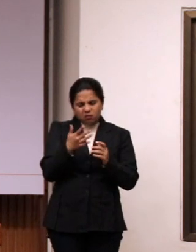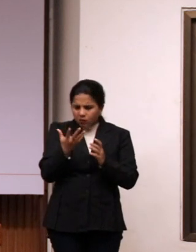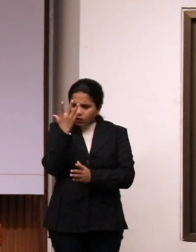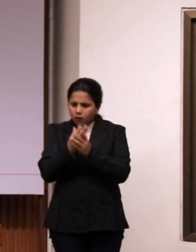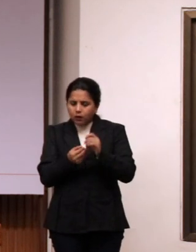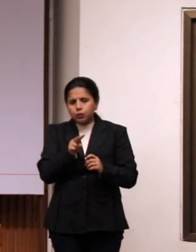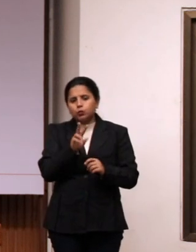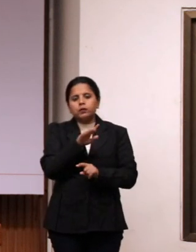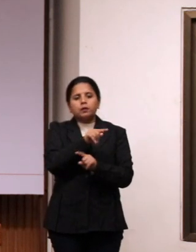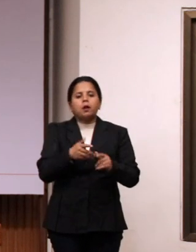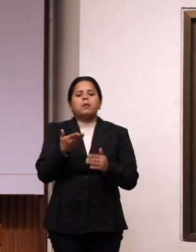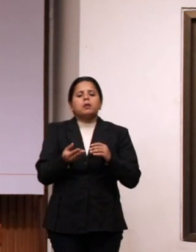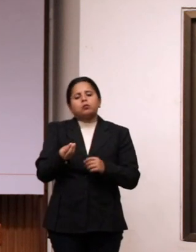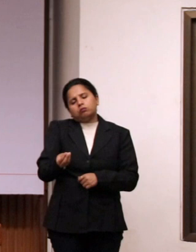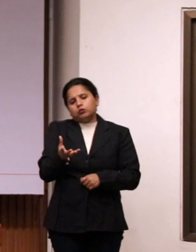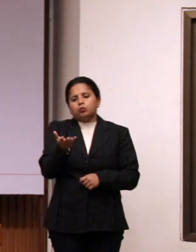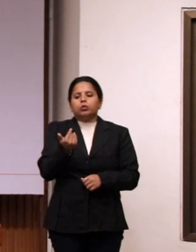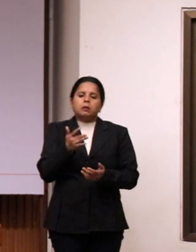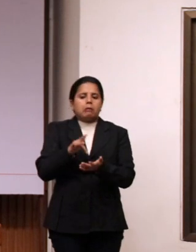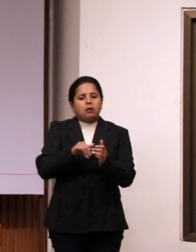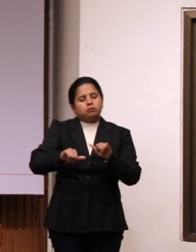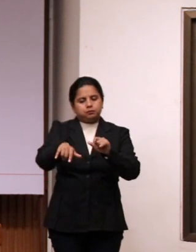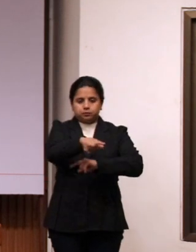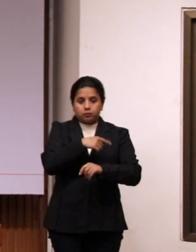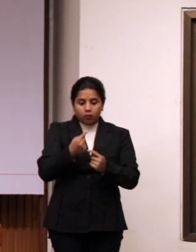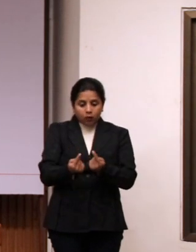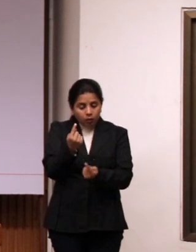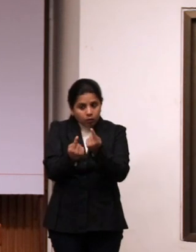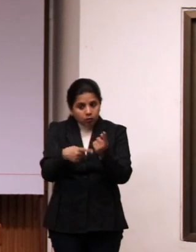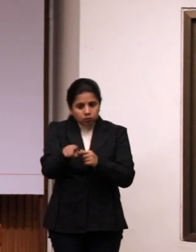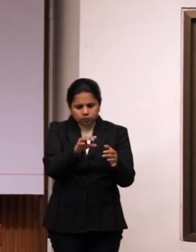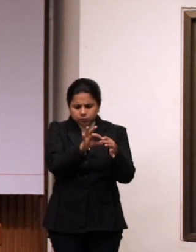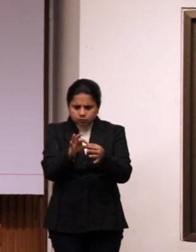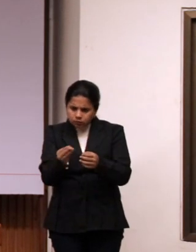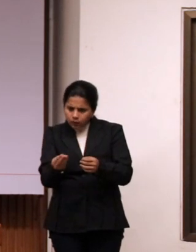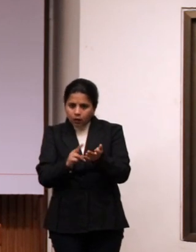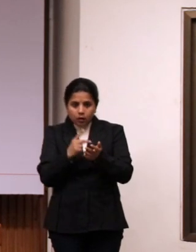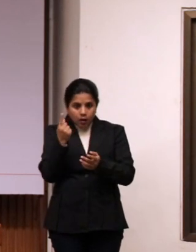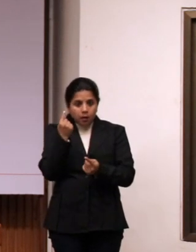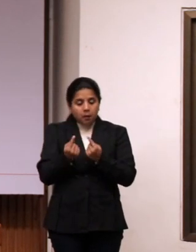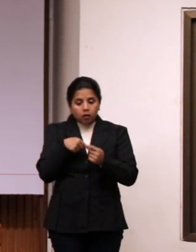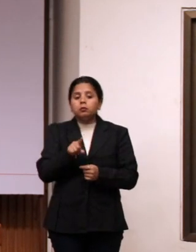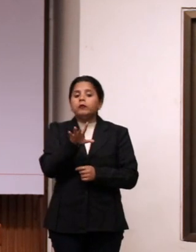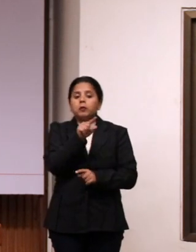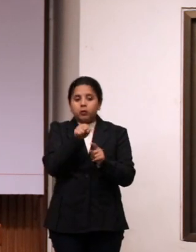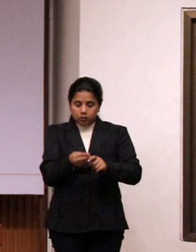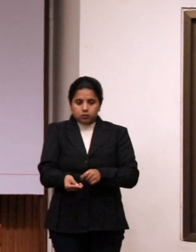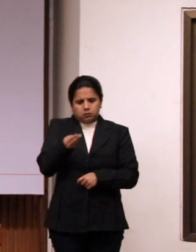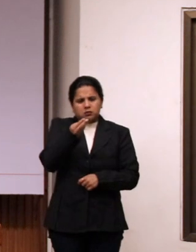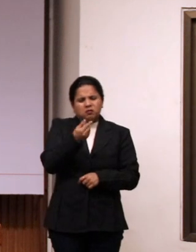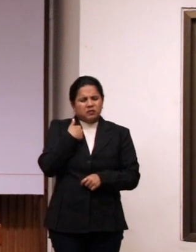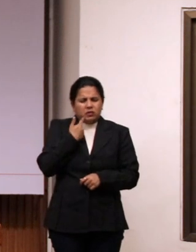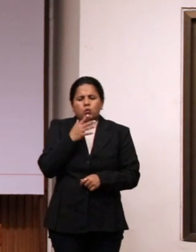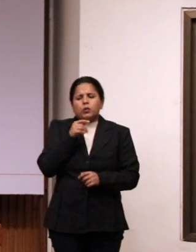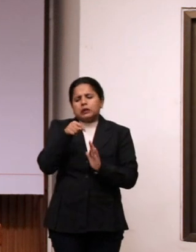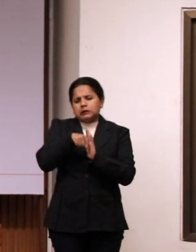then 25% rebate in the area, something like that. If you plant which is adjoining a national park sanctuary, then it will be 15%, something like that. I don't